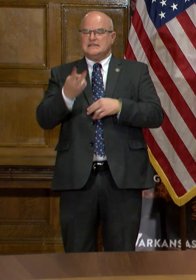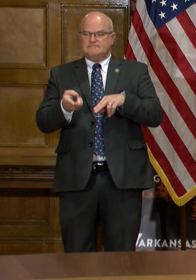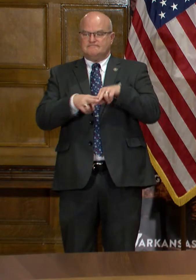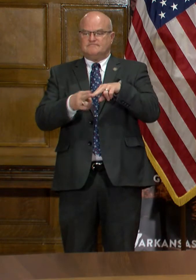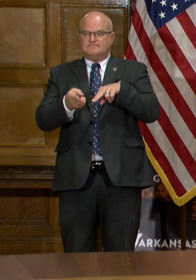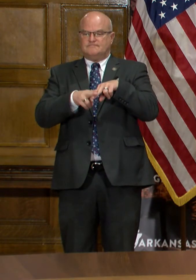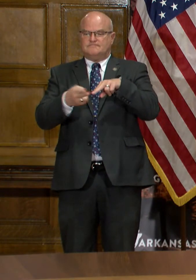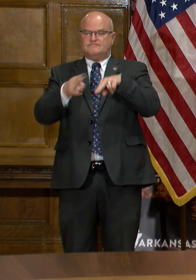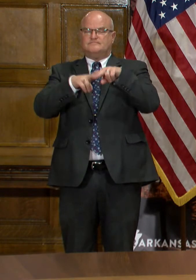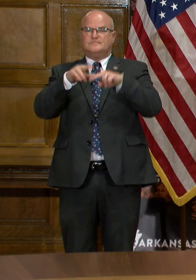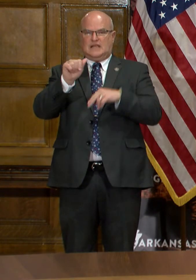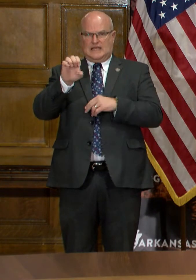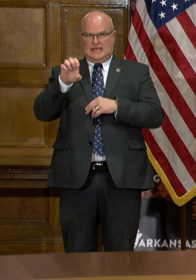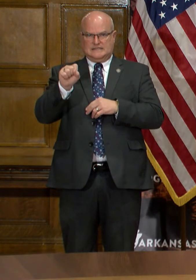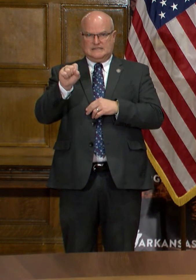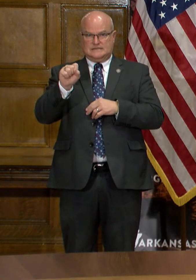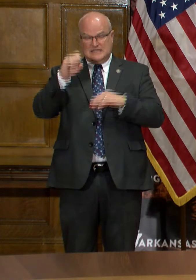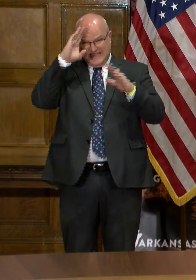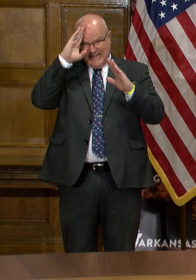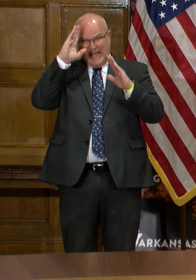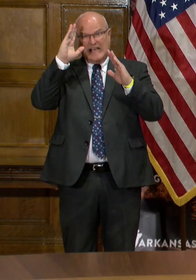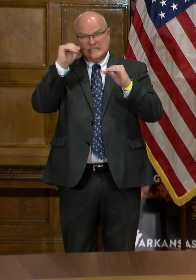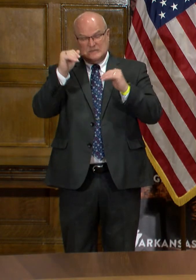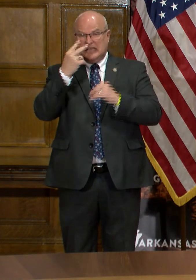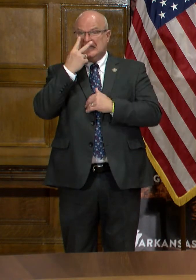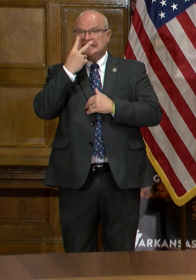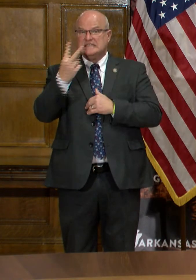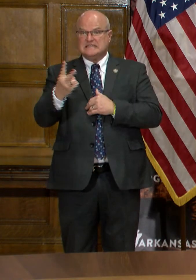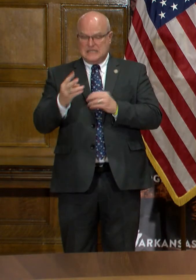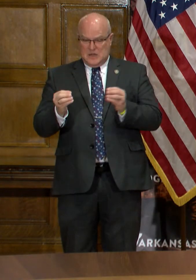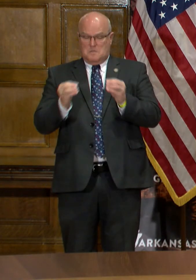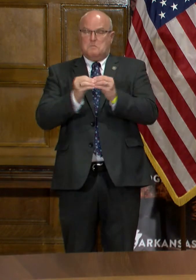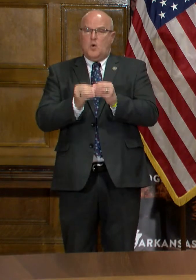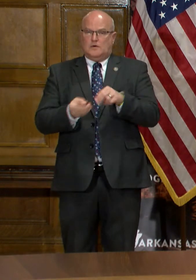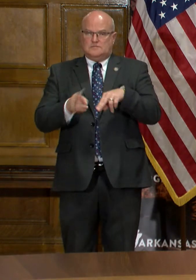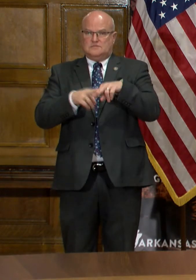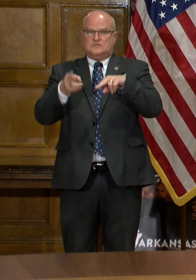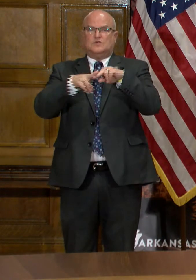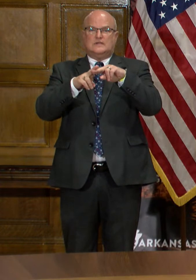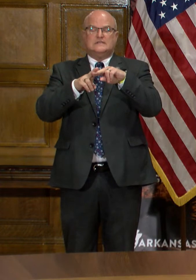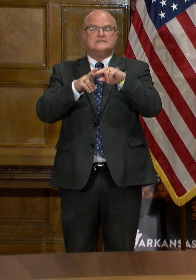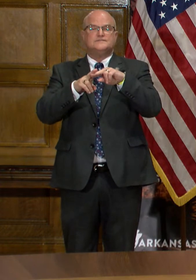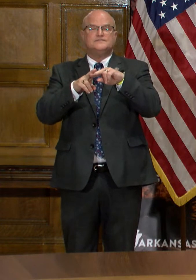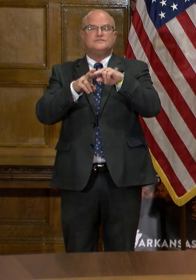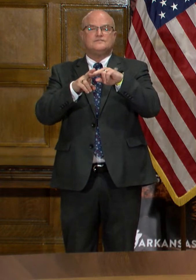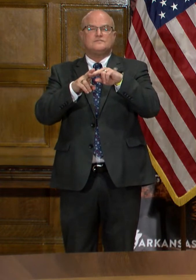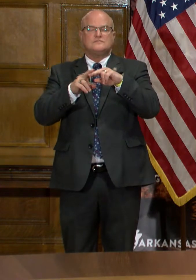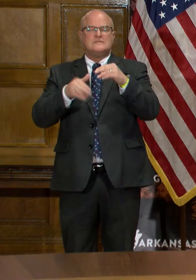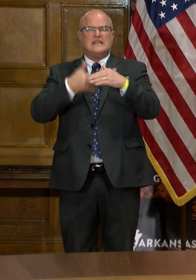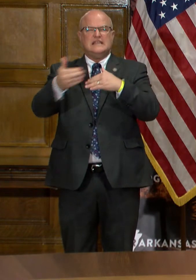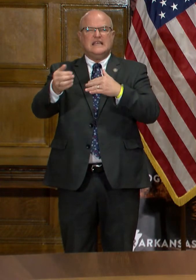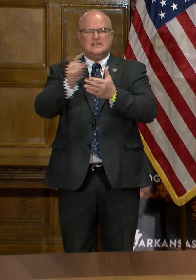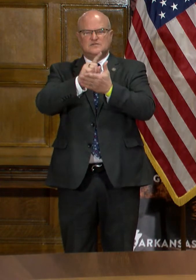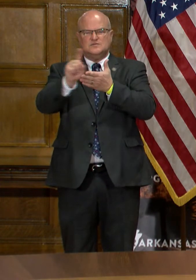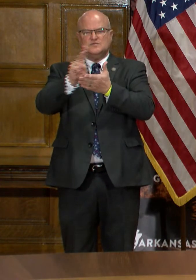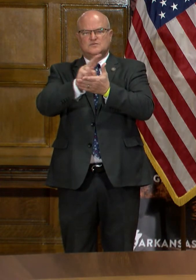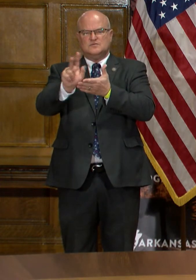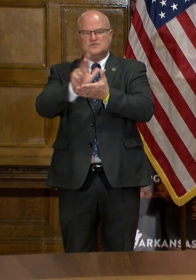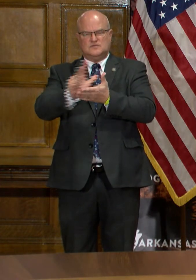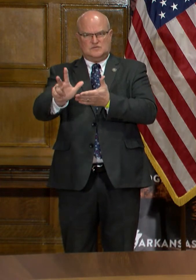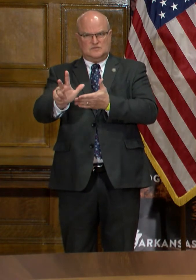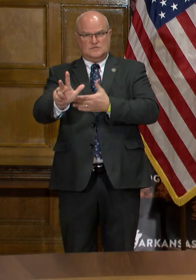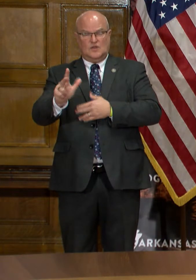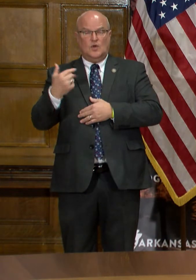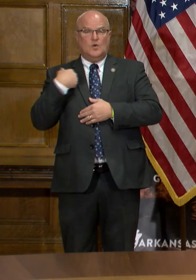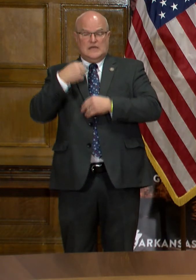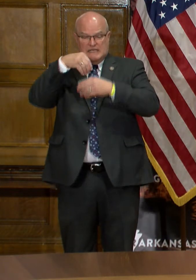cases. And I expect, unfortunately, to see further increase in cases in the next couple of weeks. We